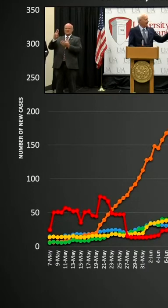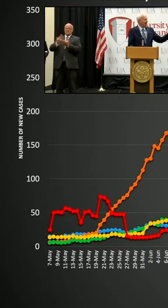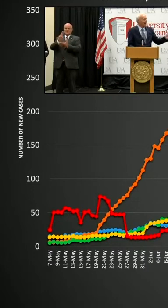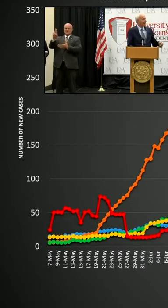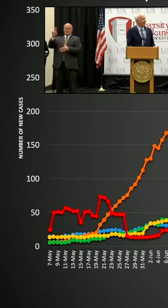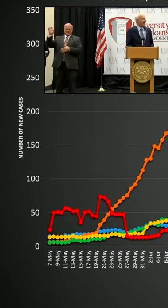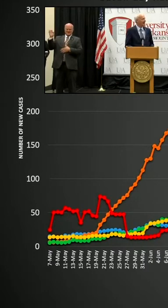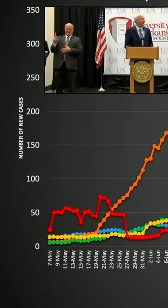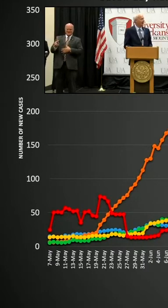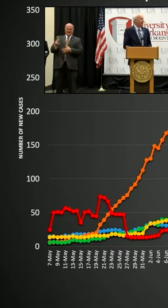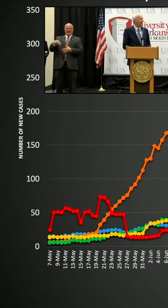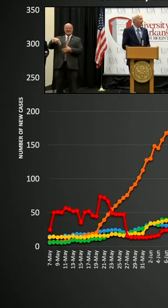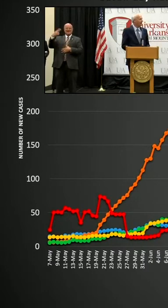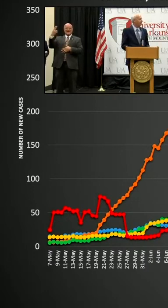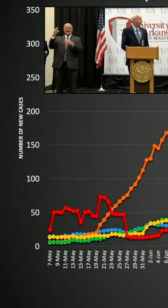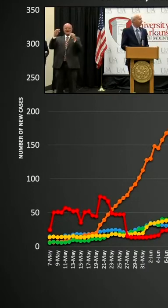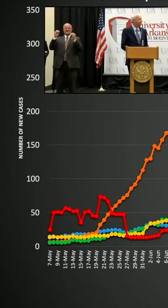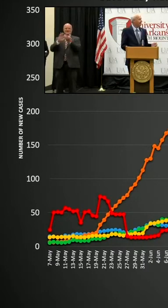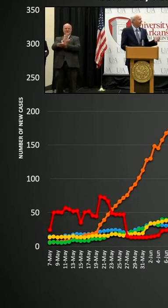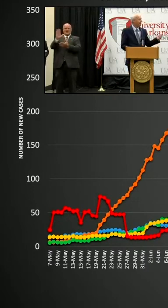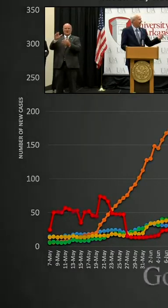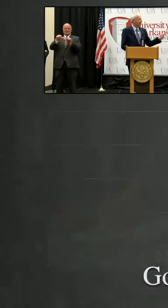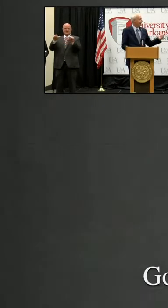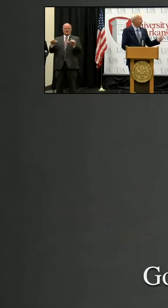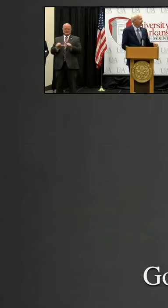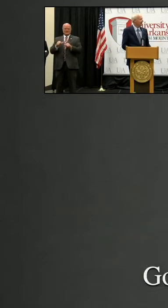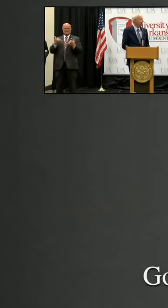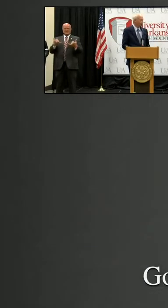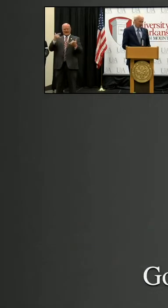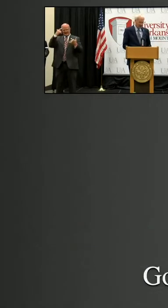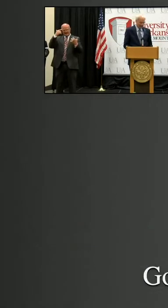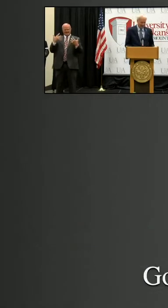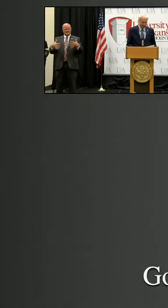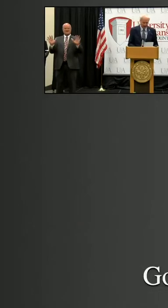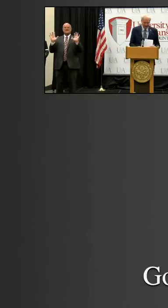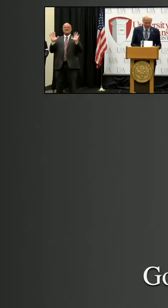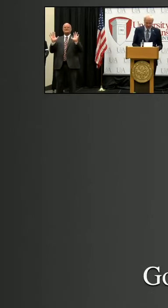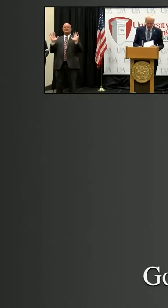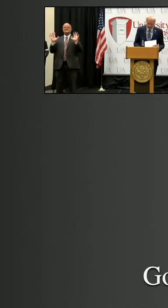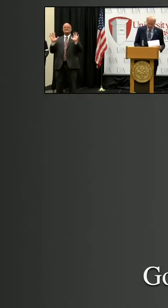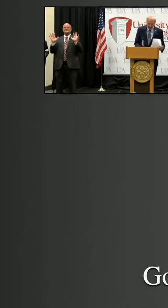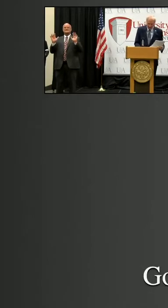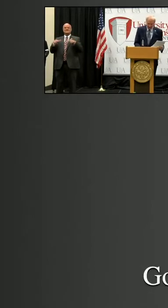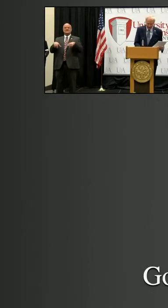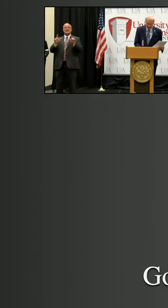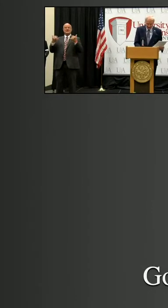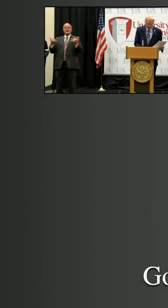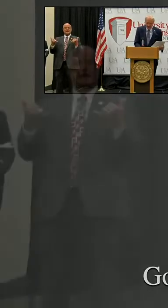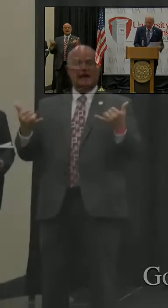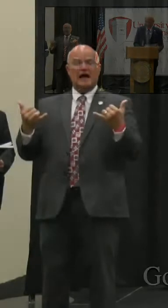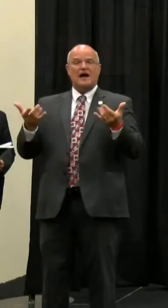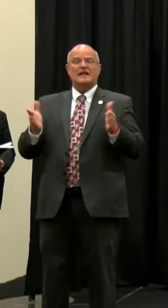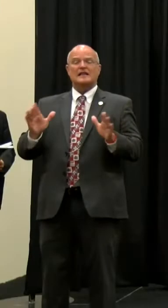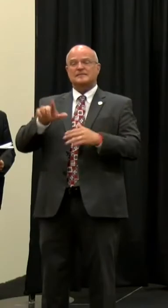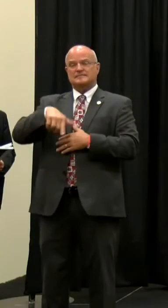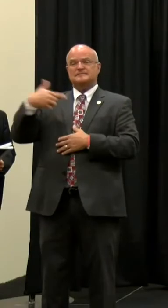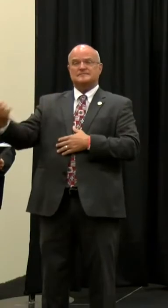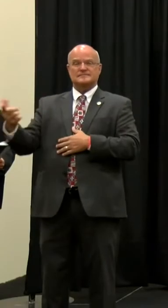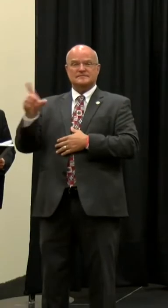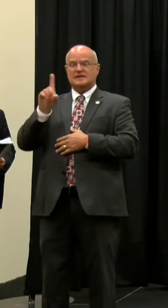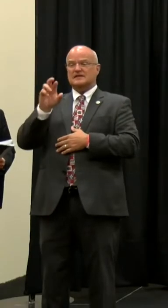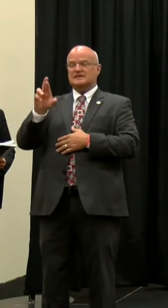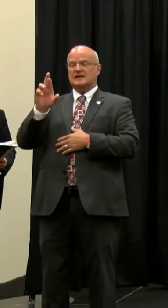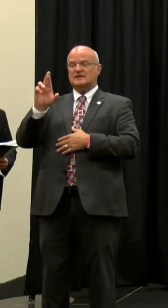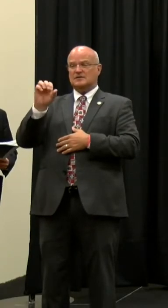university back and our higher education. I think that looks like that completes it. With that, let me turn it over